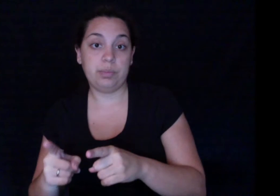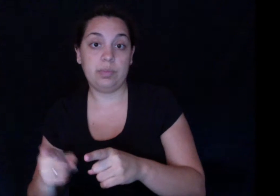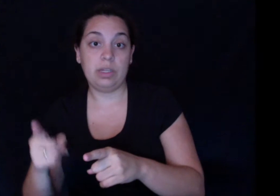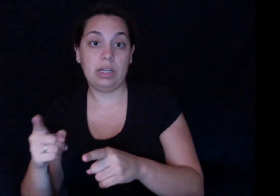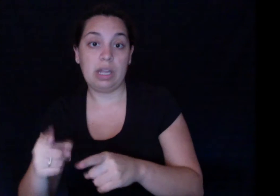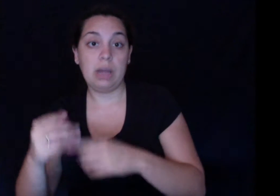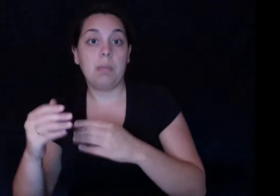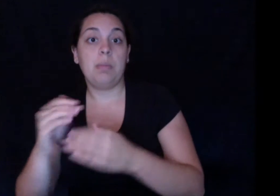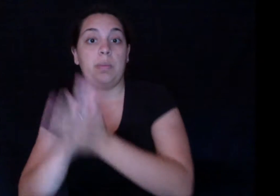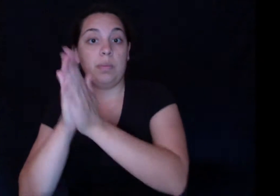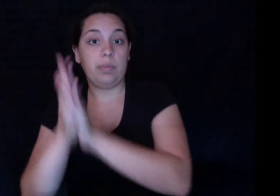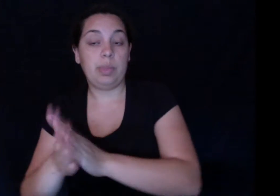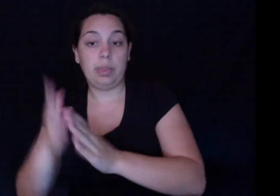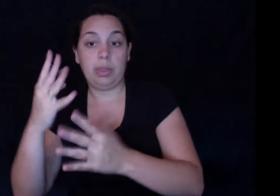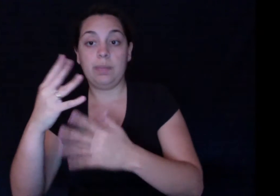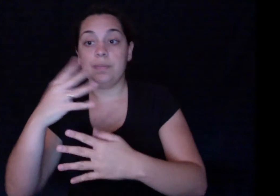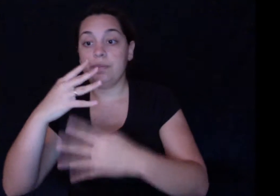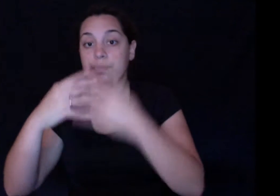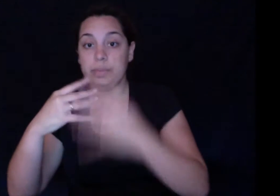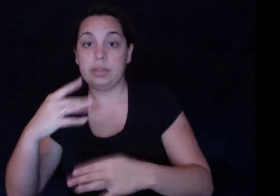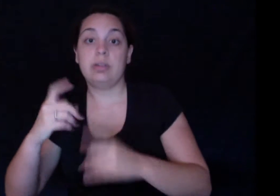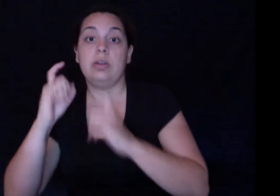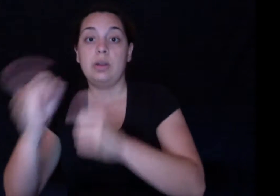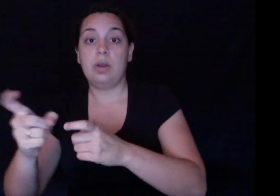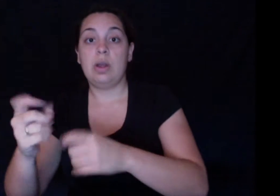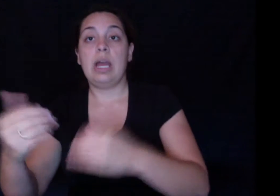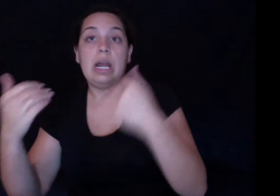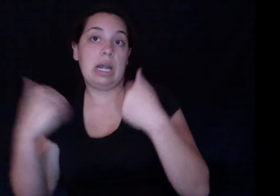was already a blood donor, so they knew that he had this very